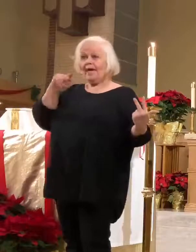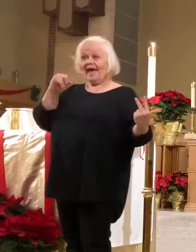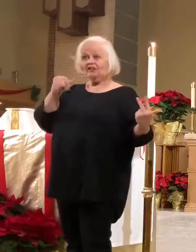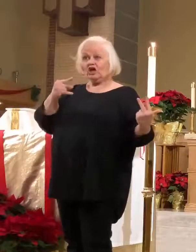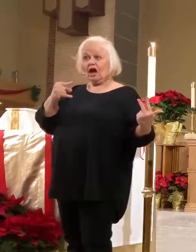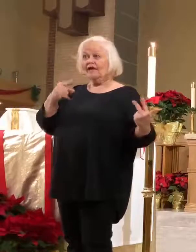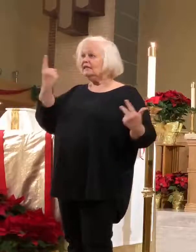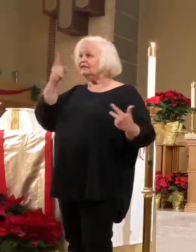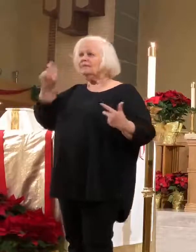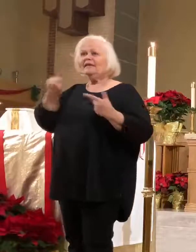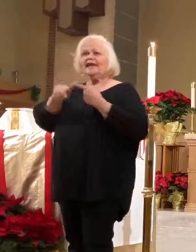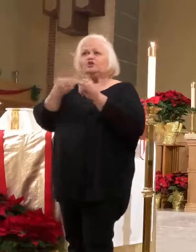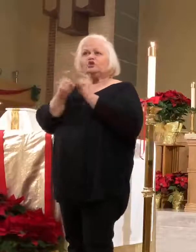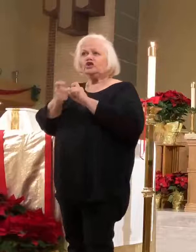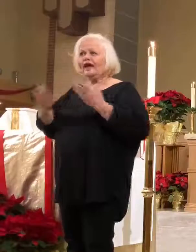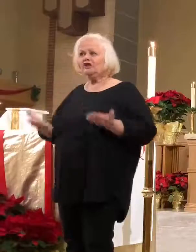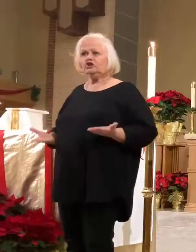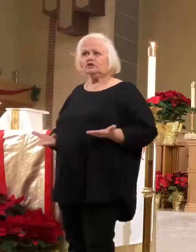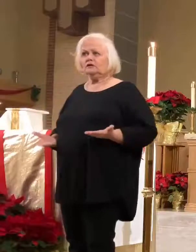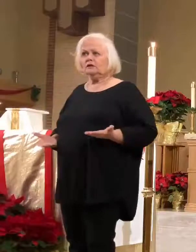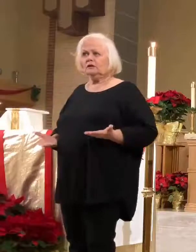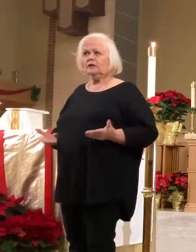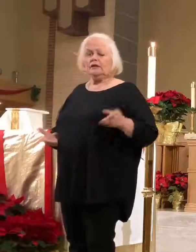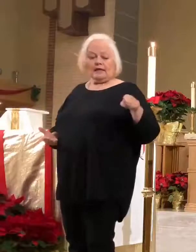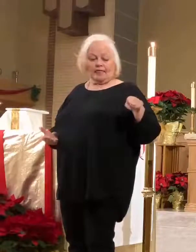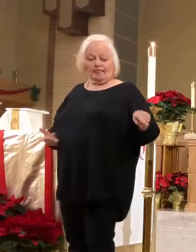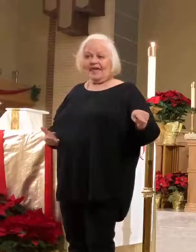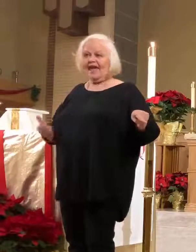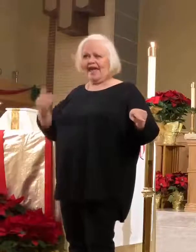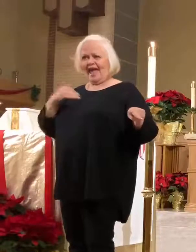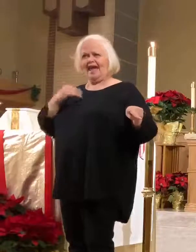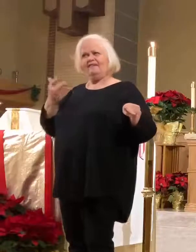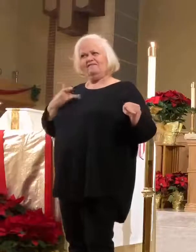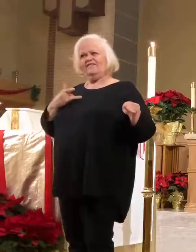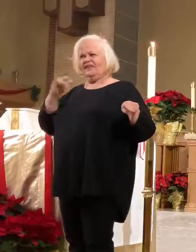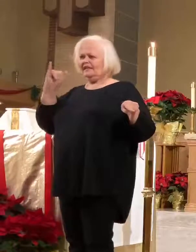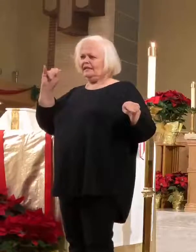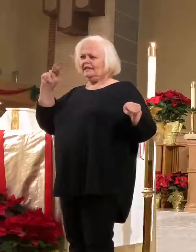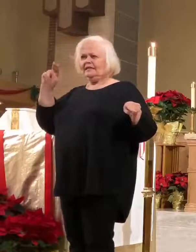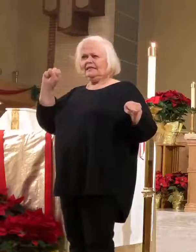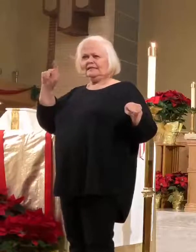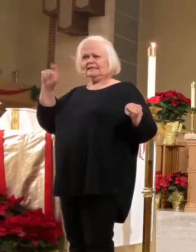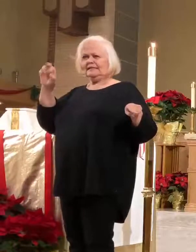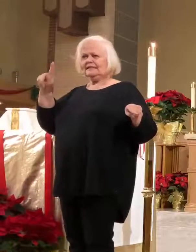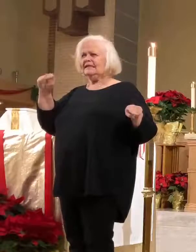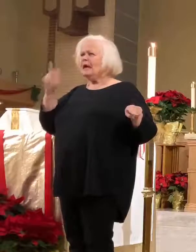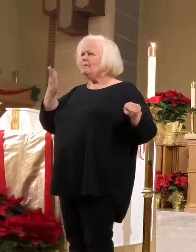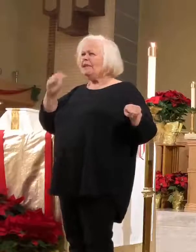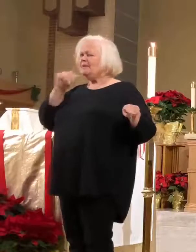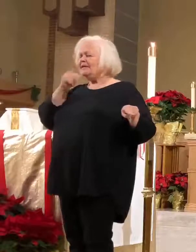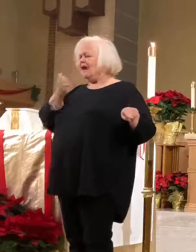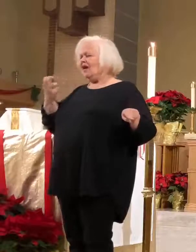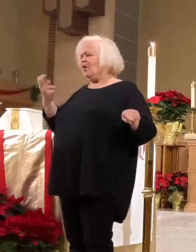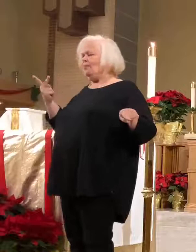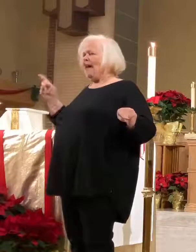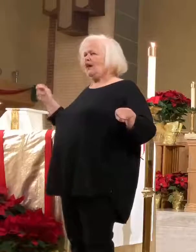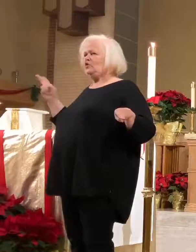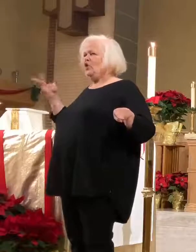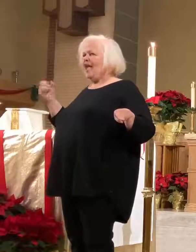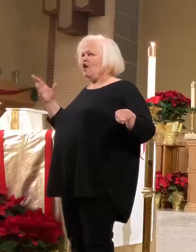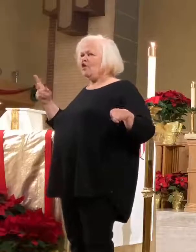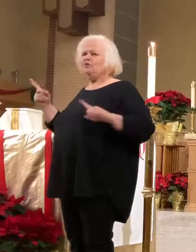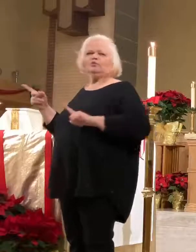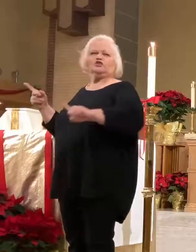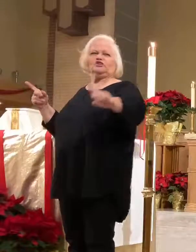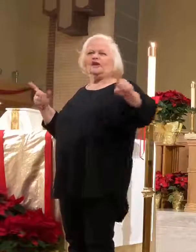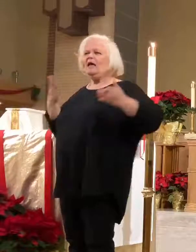change. Because they had an instinct, which is probably a good one, to suggest maybe we ought not go back to Herod.